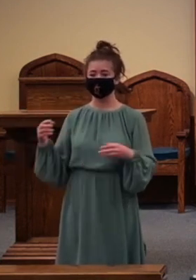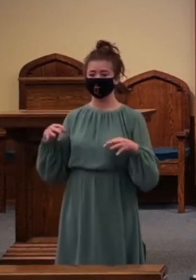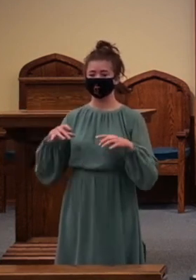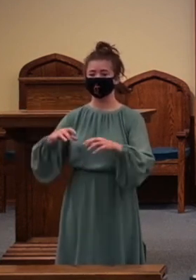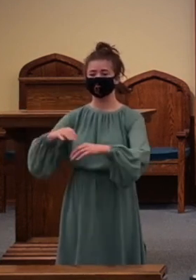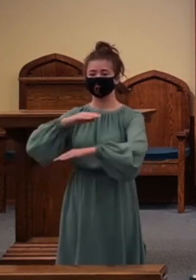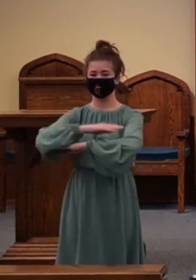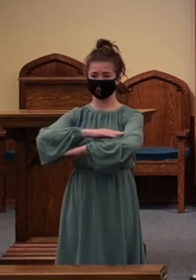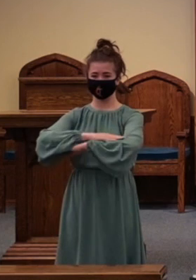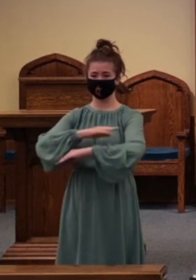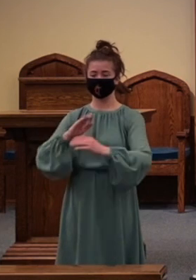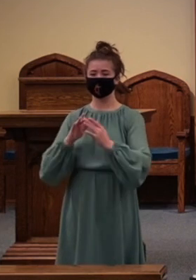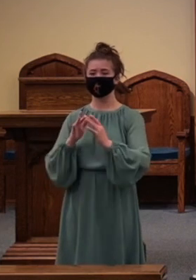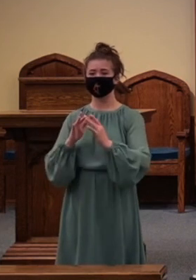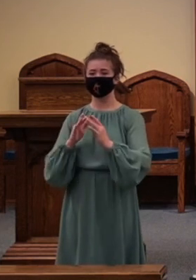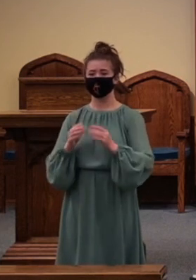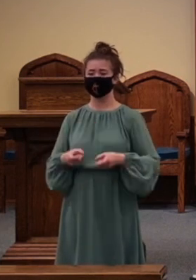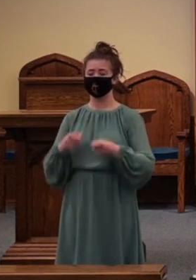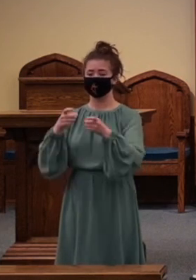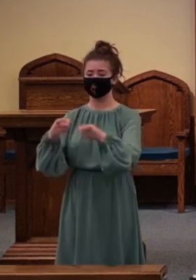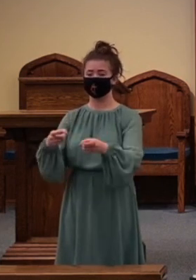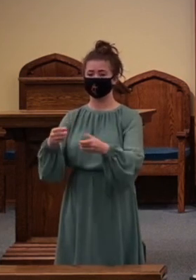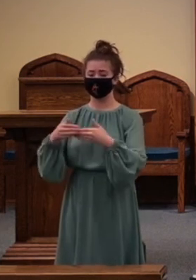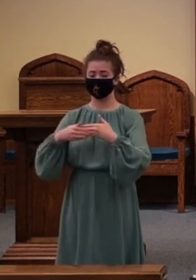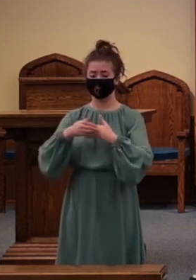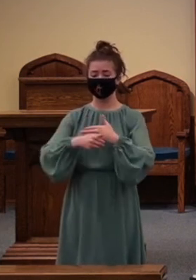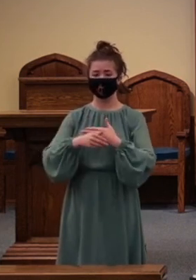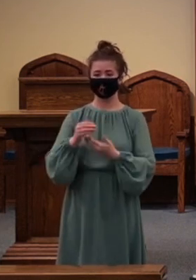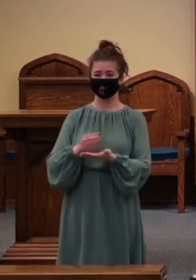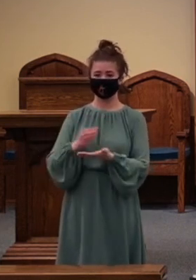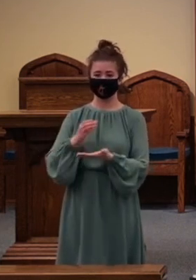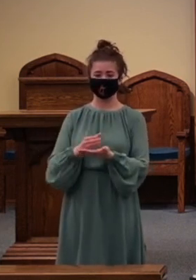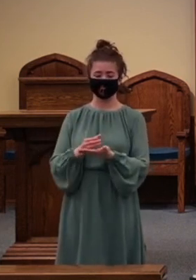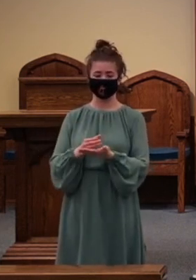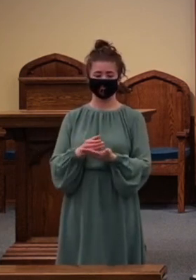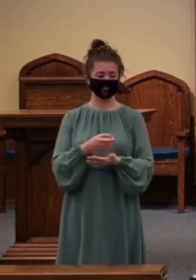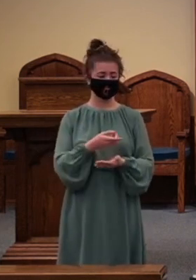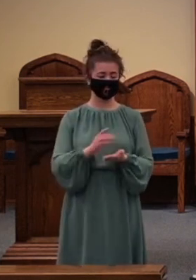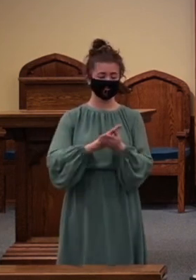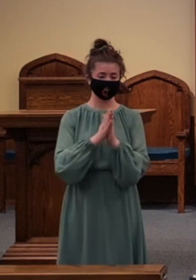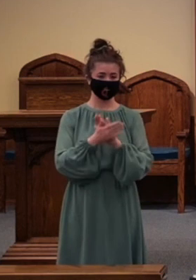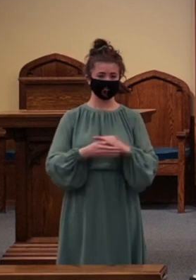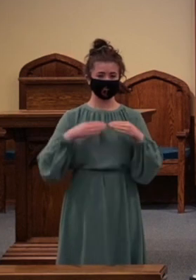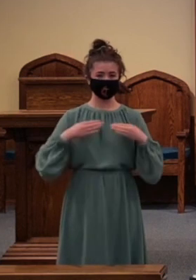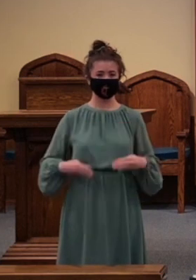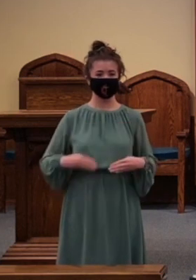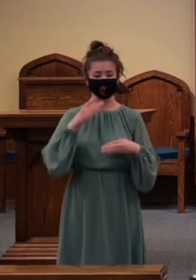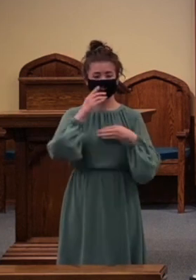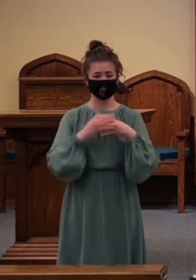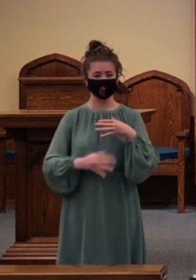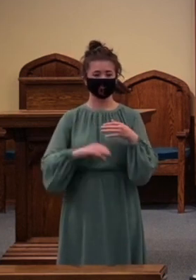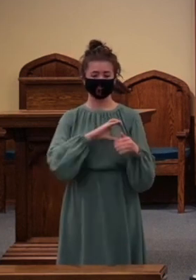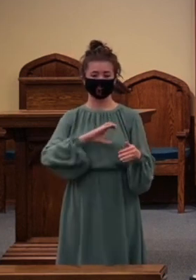on these gifts of bread and cup. Make them be to us the body and blood of Christ, that we may be for